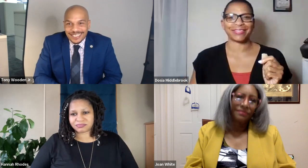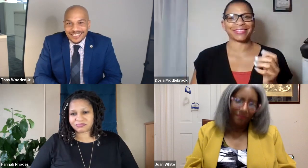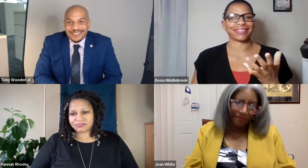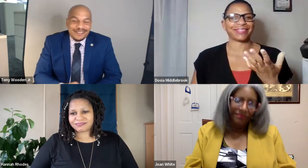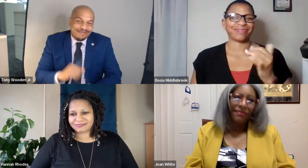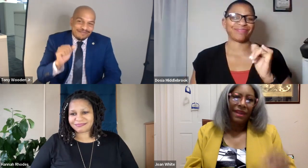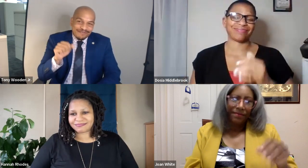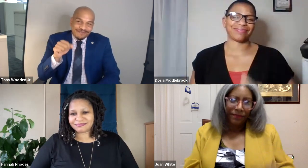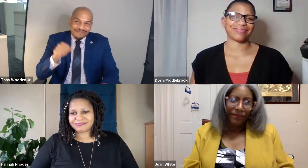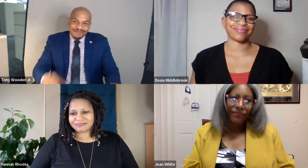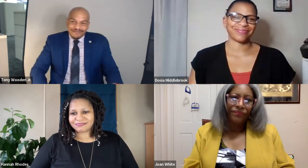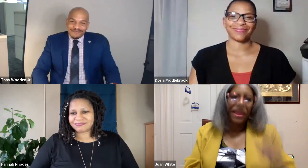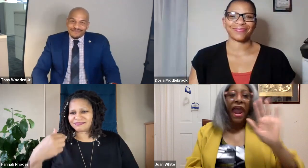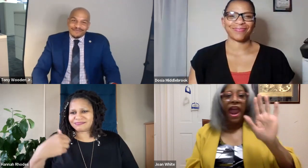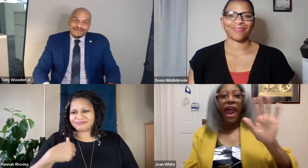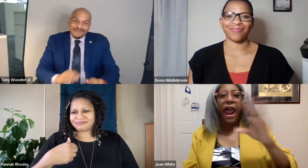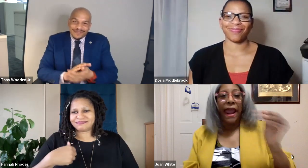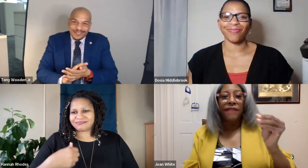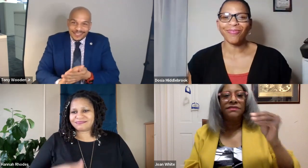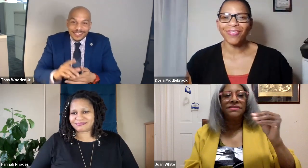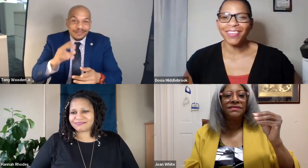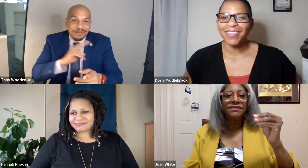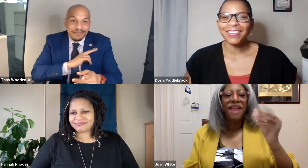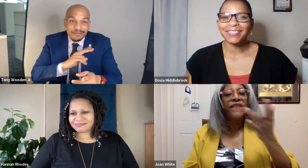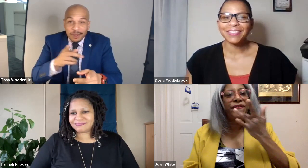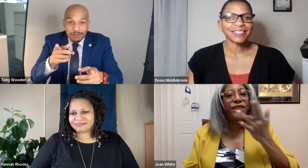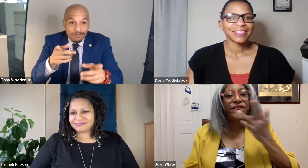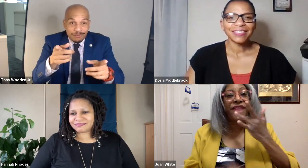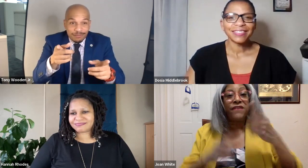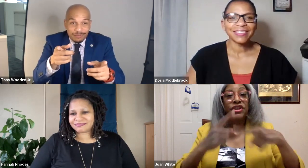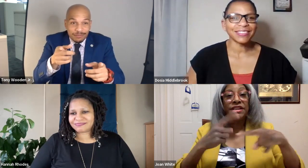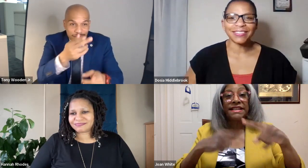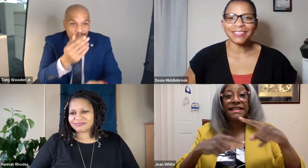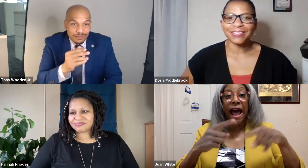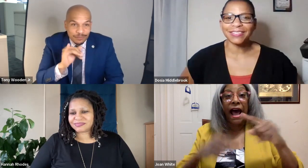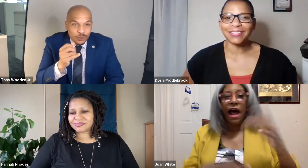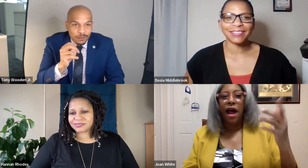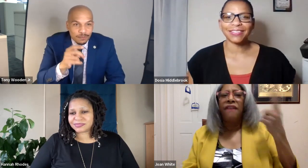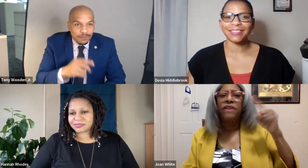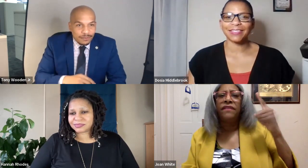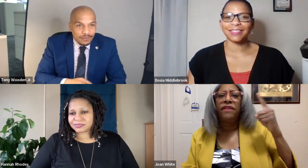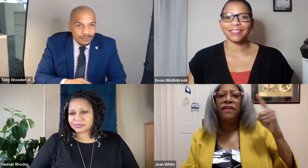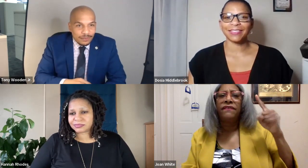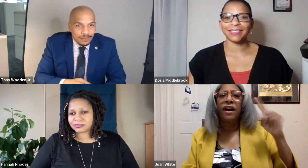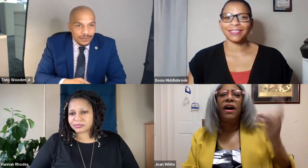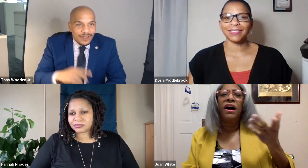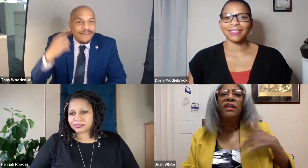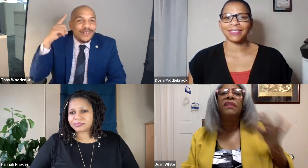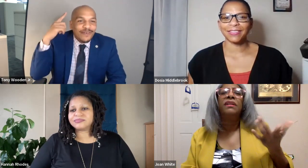our facial expressions, our attitude, everything, it has a whole different kind of vibe. And Joan is saying, for example,